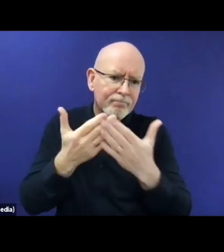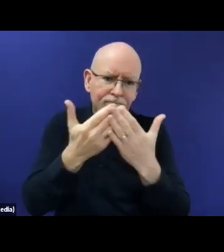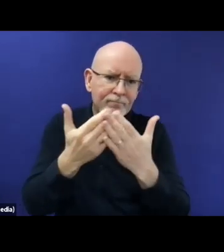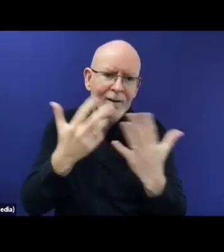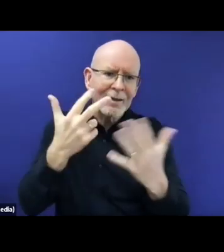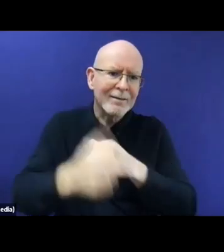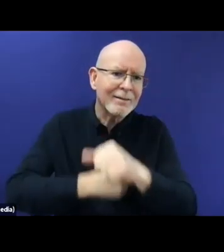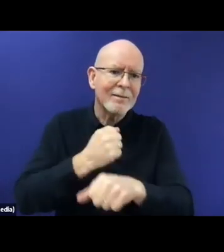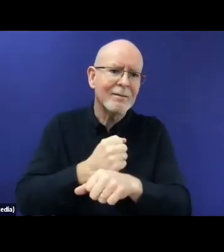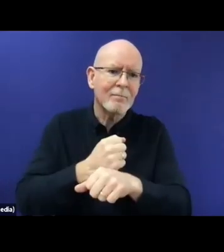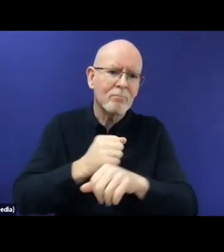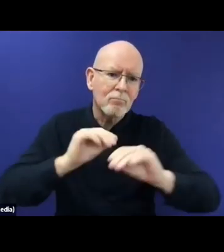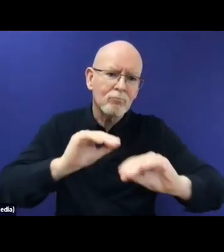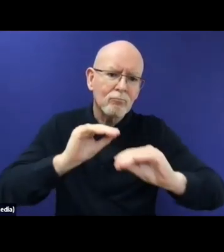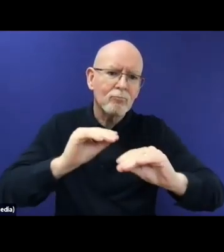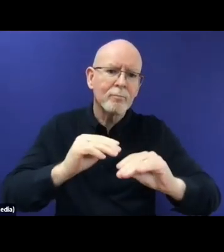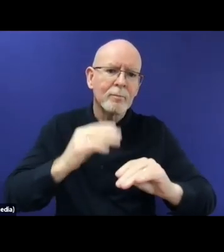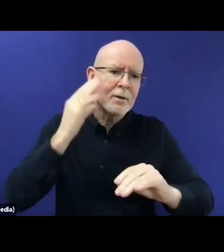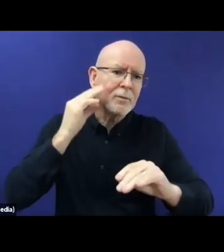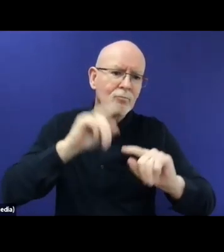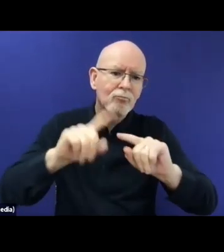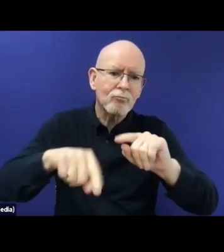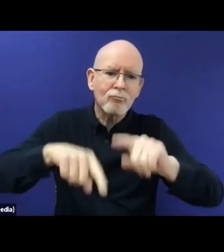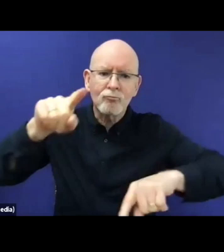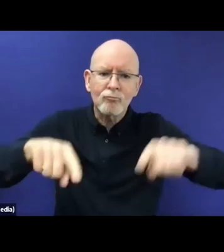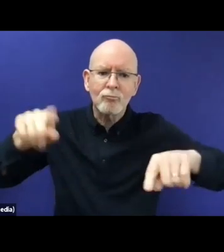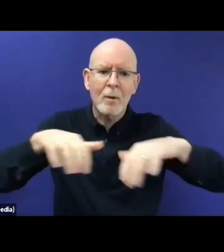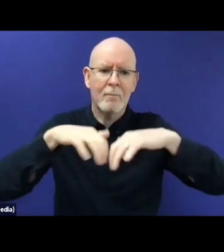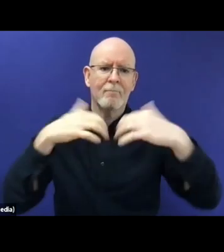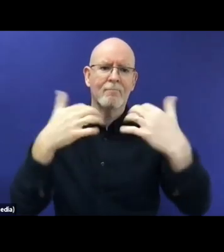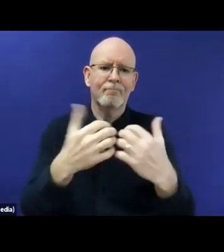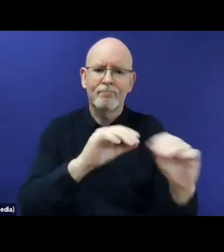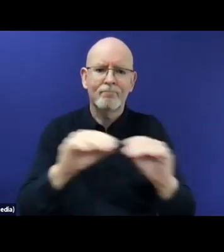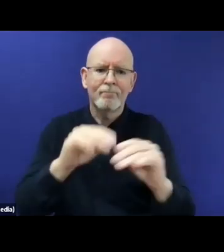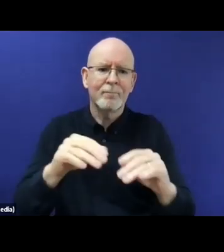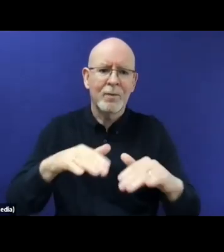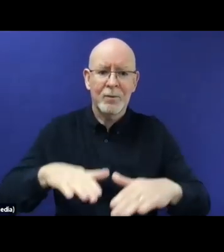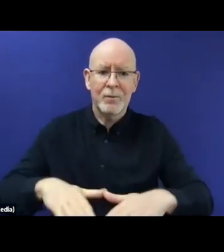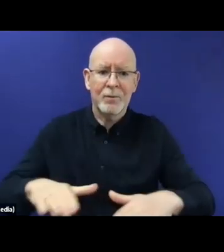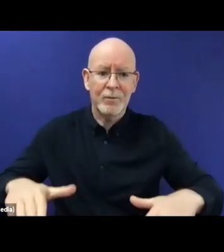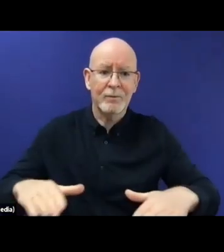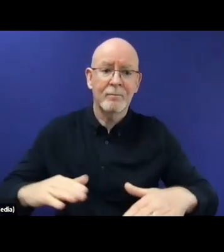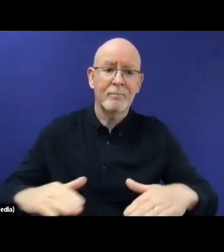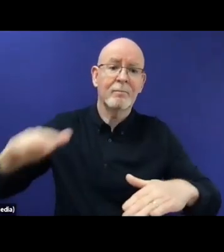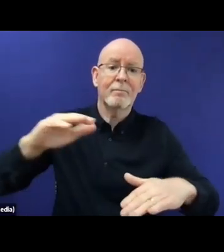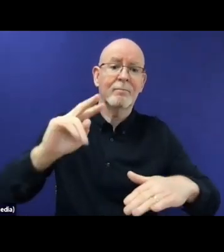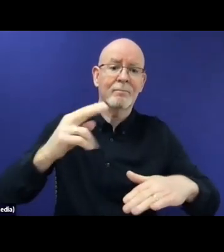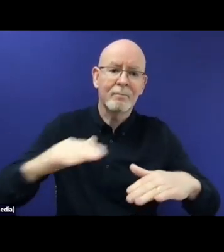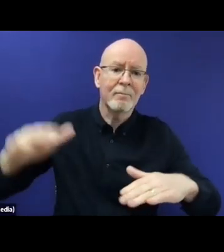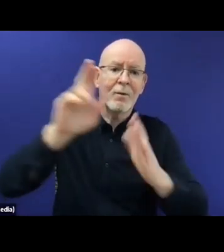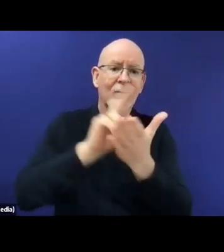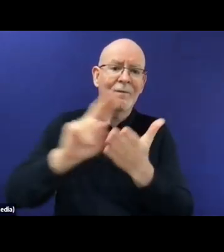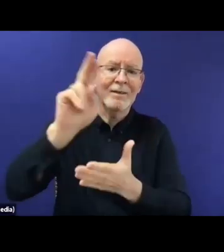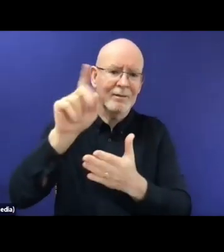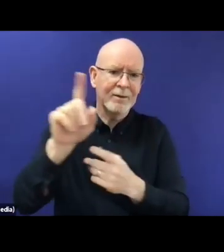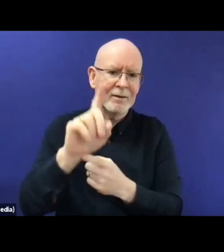engage global academia through his research, publications and presentations, international conferences